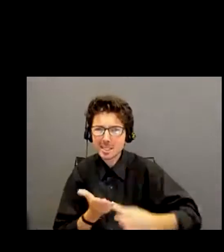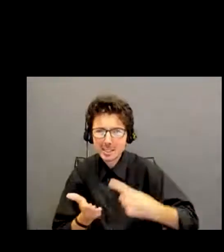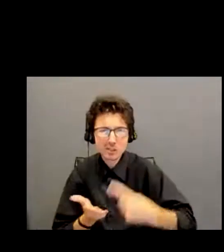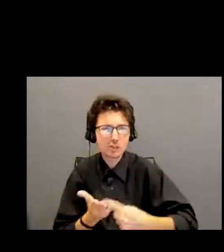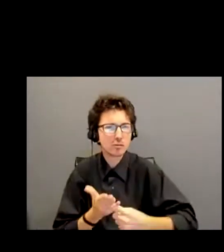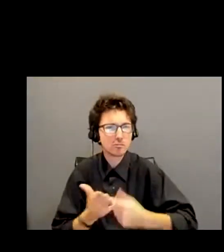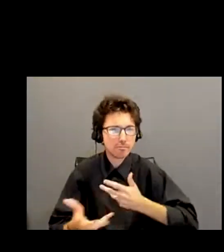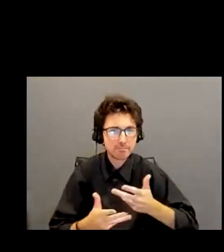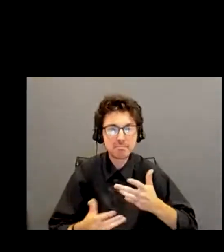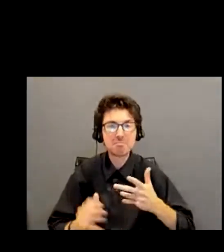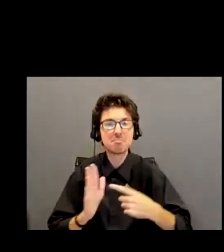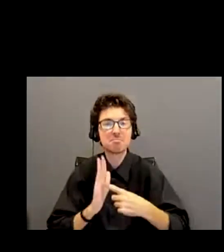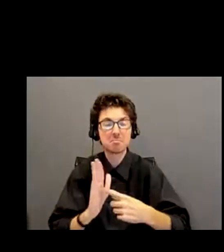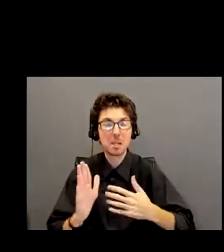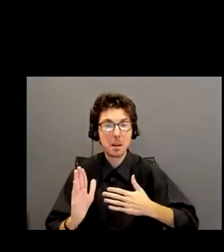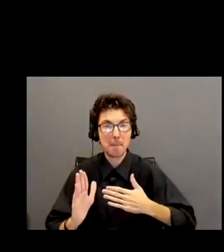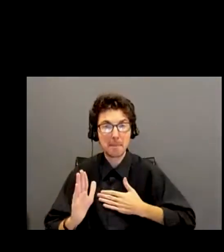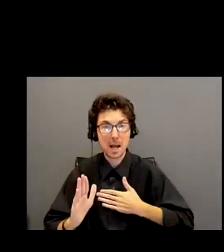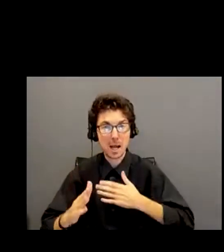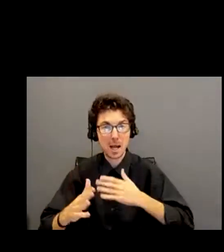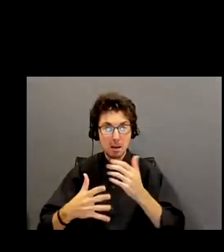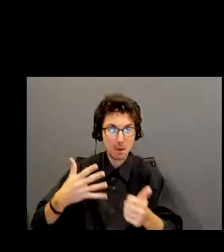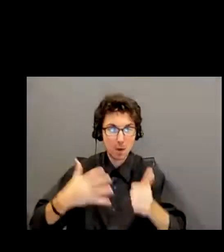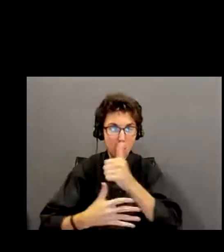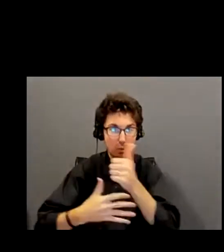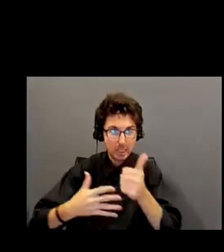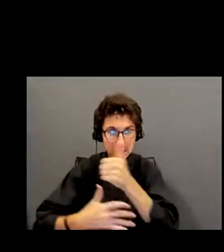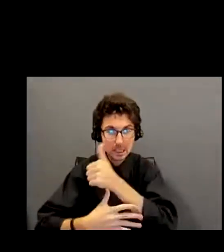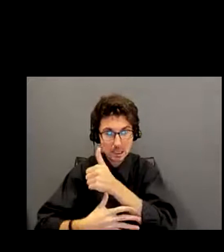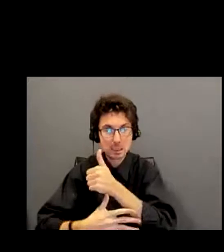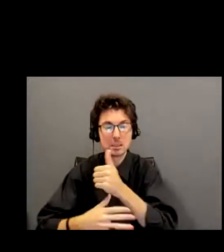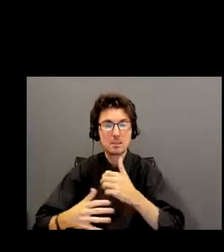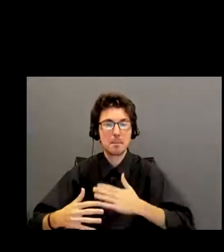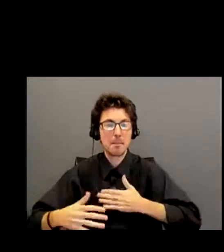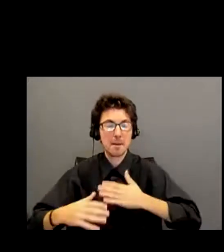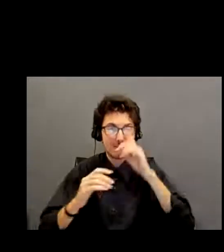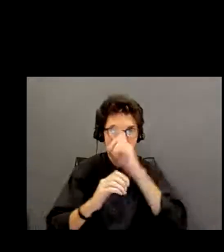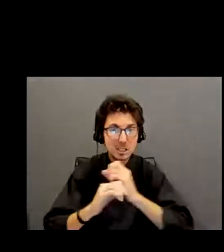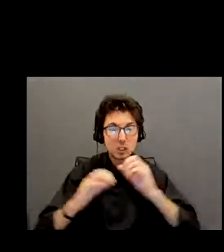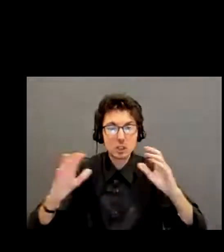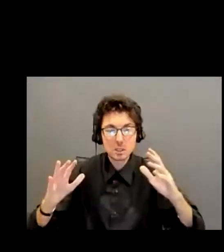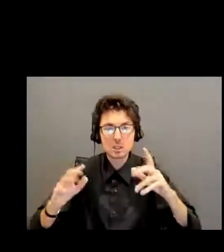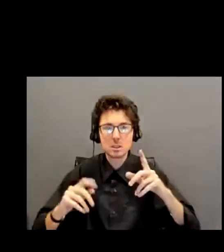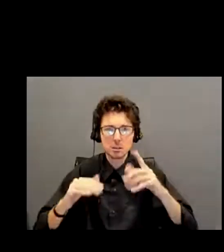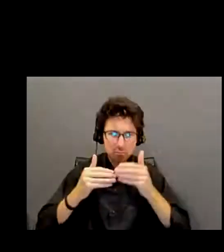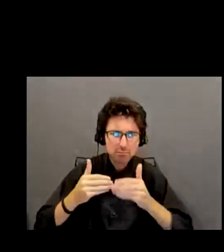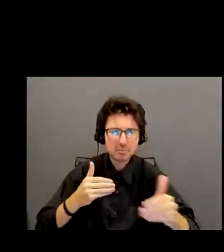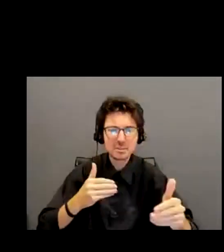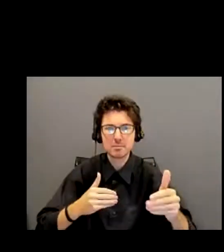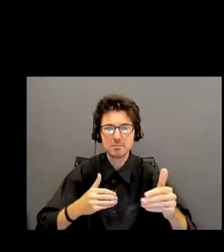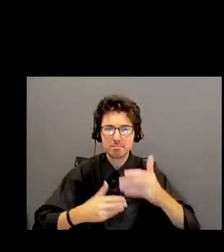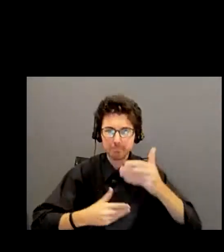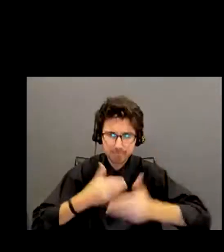vision for the community and also to hear your view and perspective on the way forward for us as a